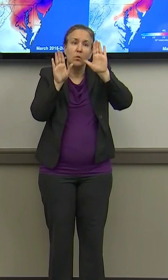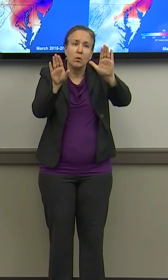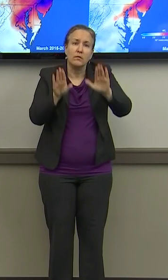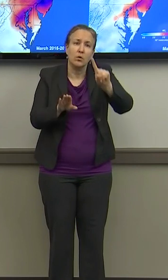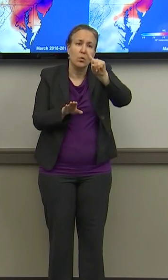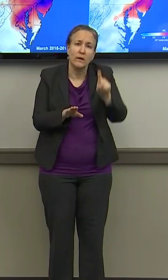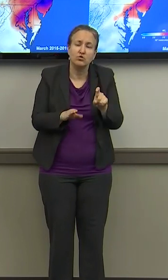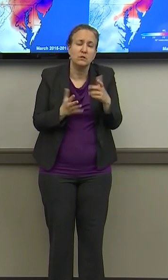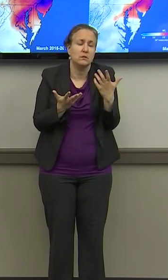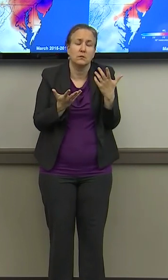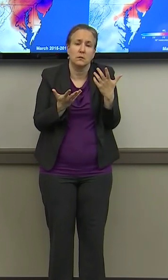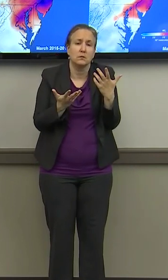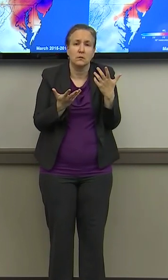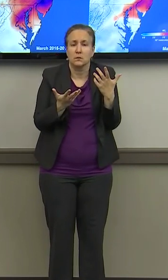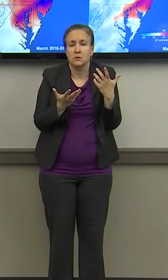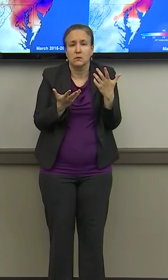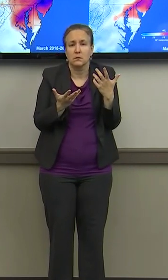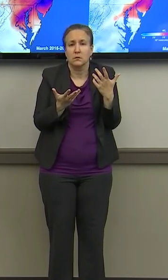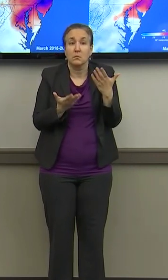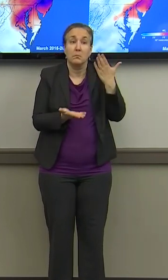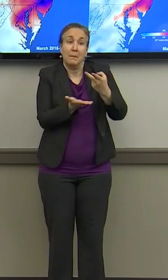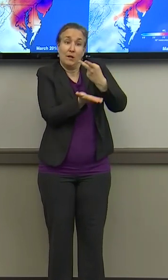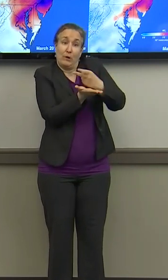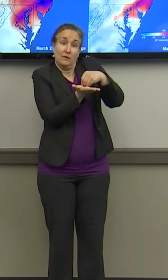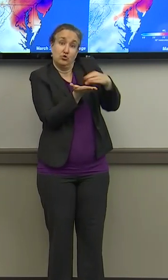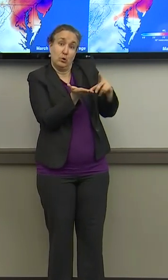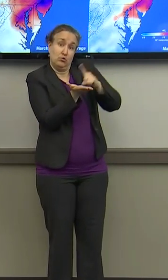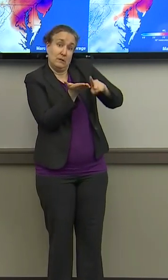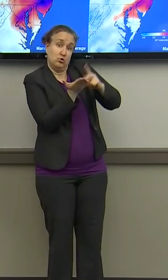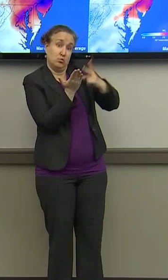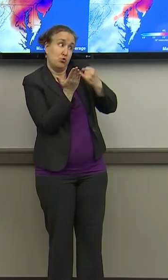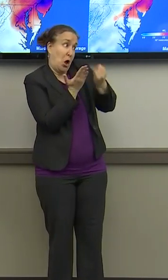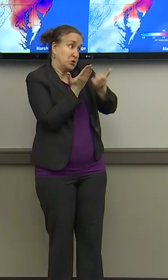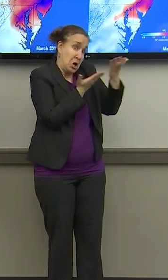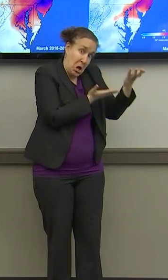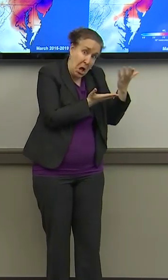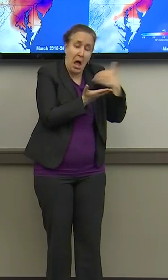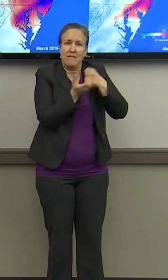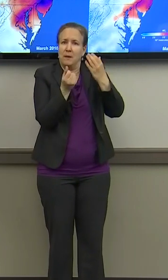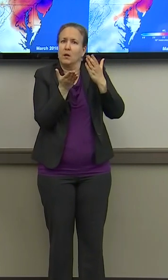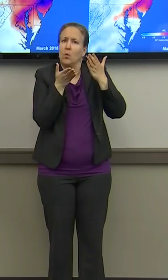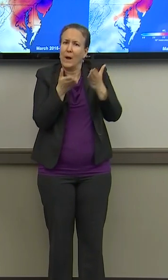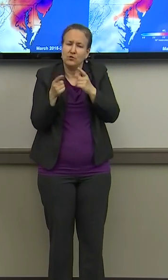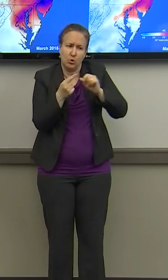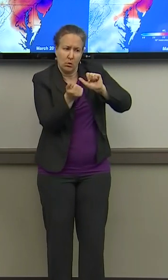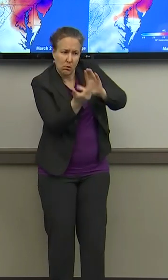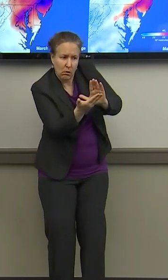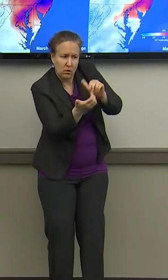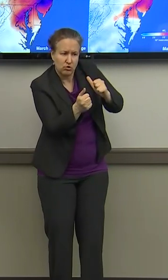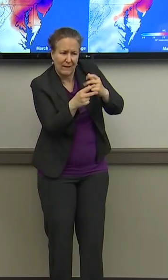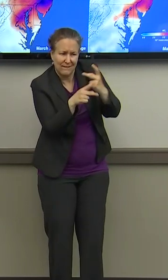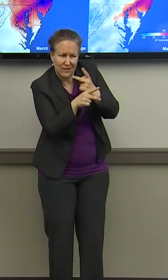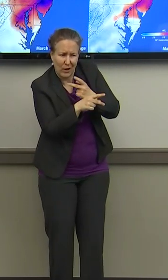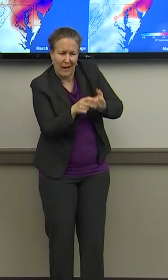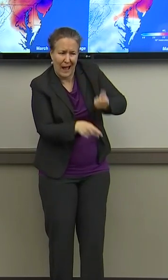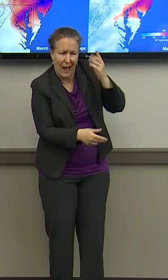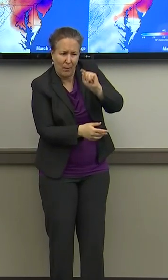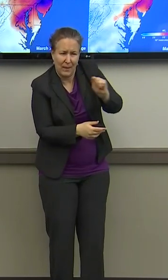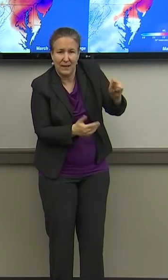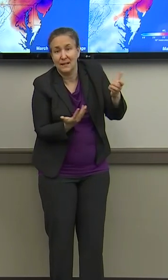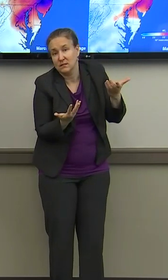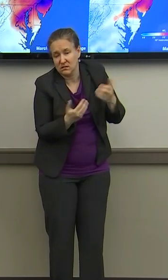It could be a grad student's research project. I mean, there are many ways that we could go at that to try to get that information at some